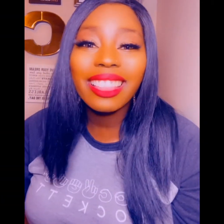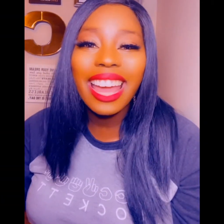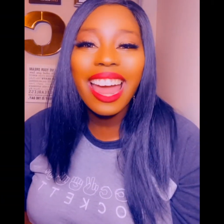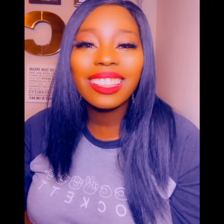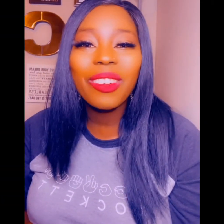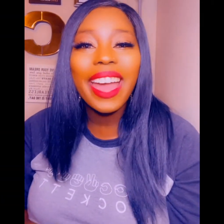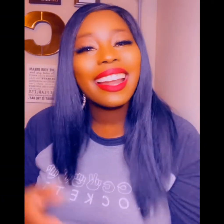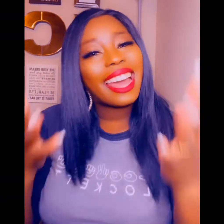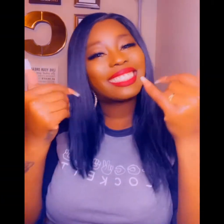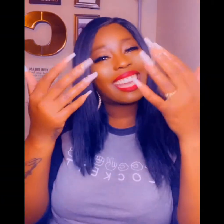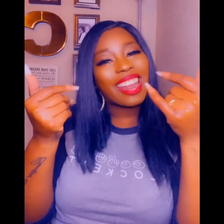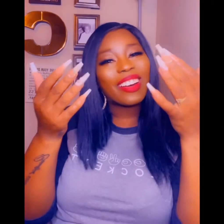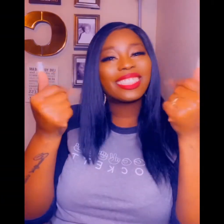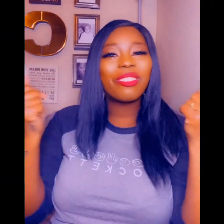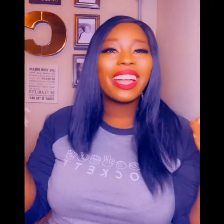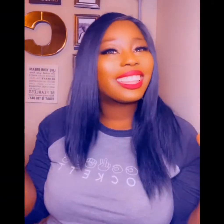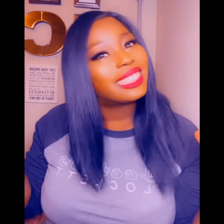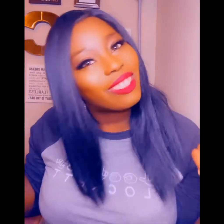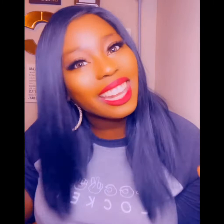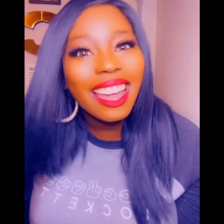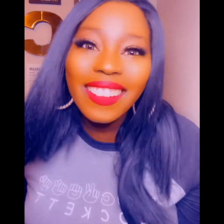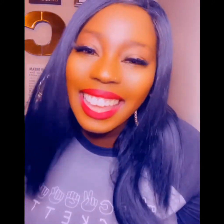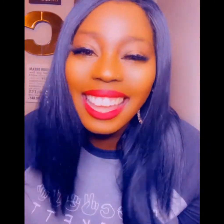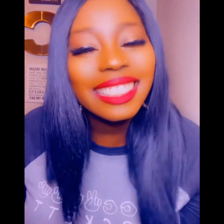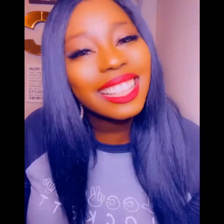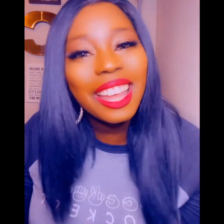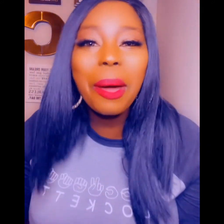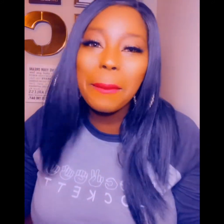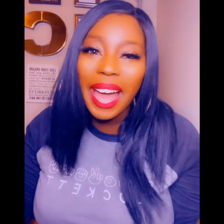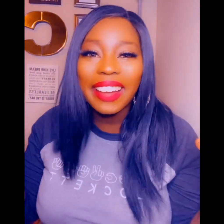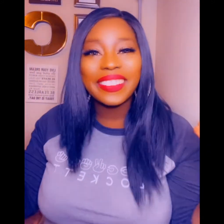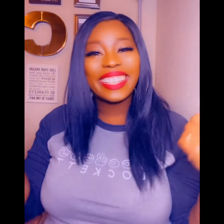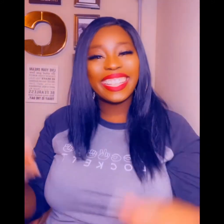out the way, let's get on to what this video is about.